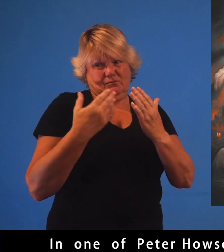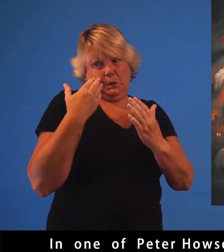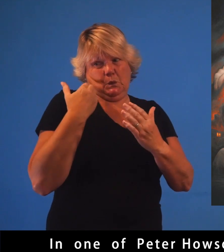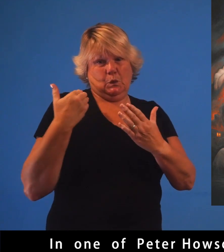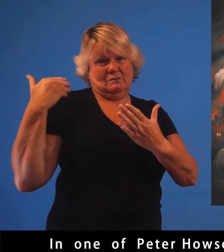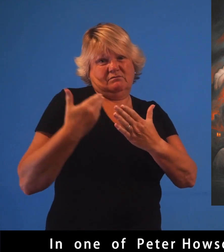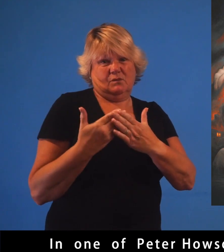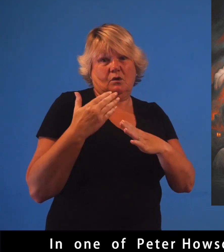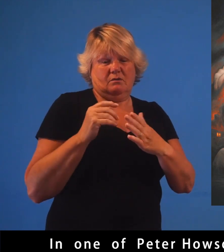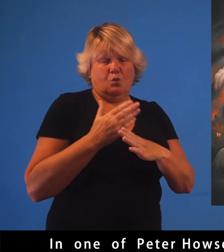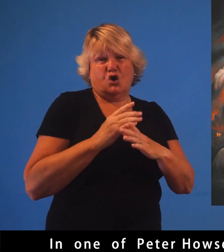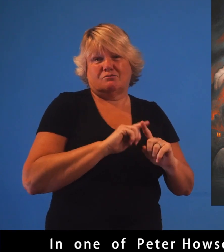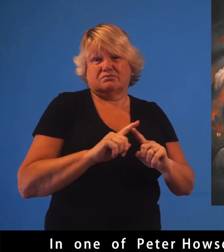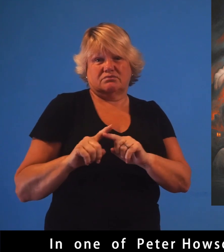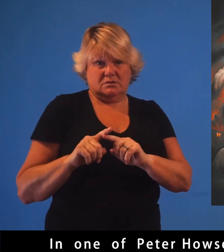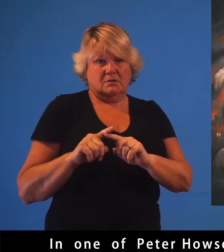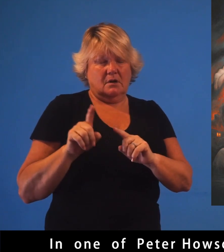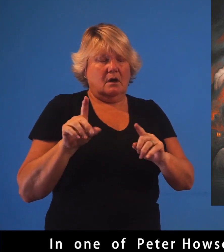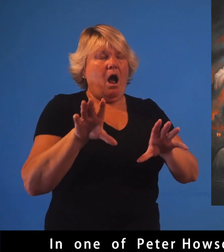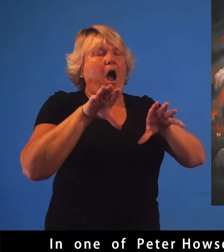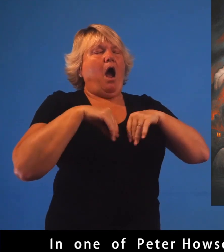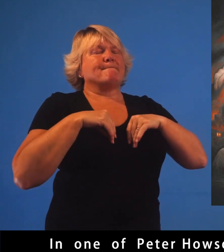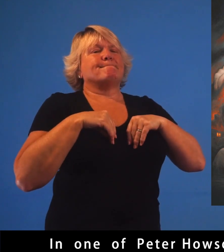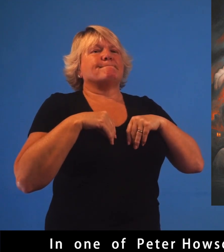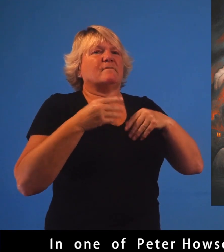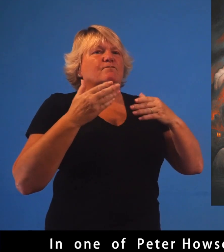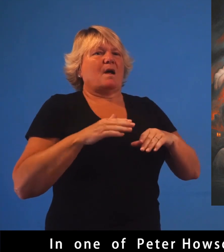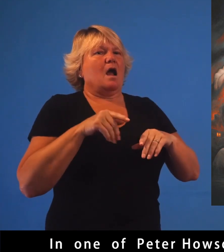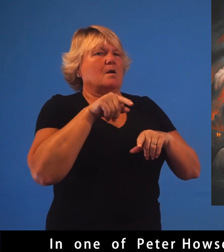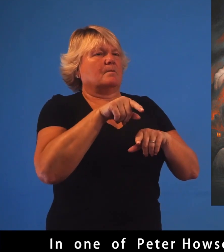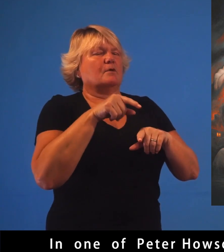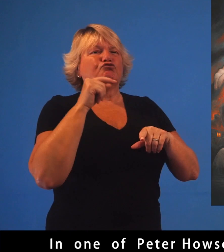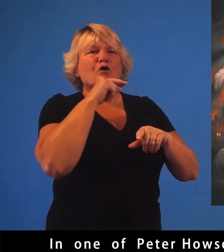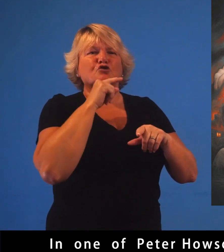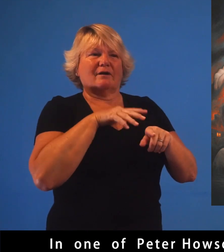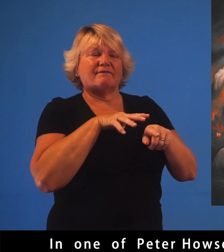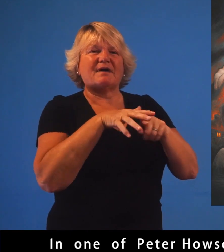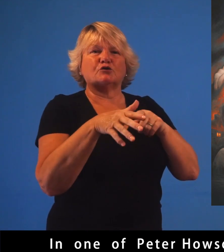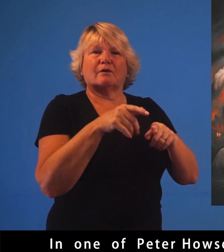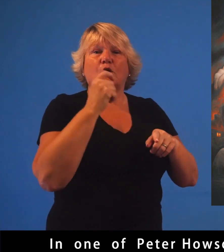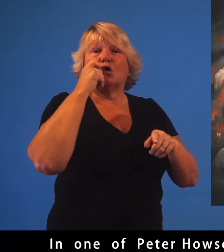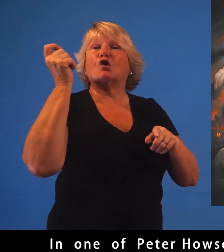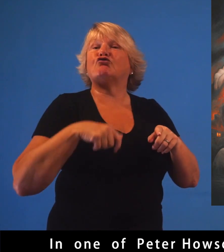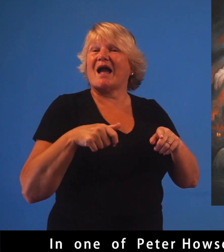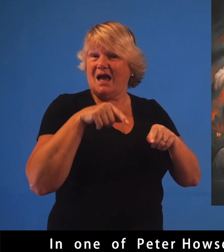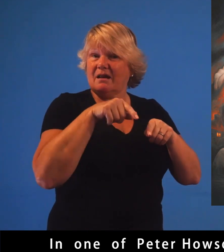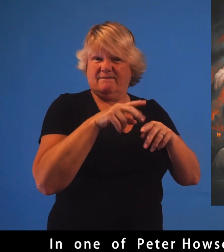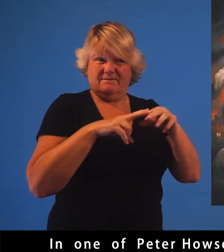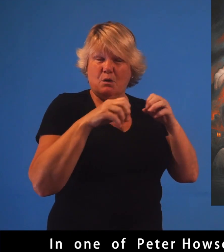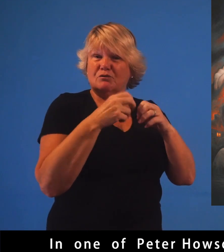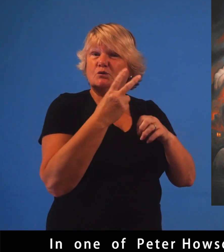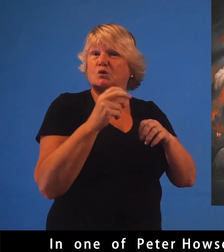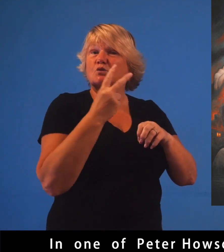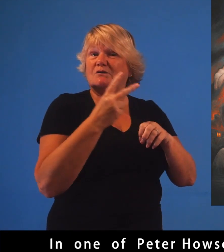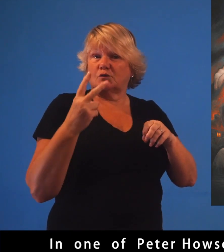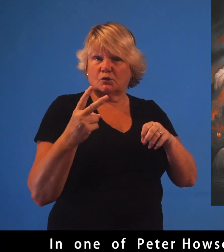In one of Peter Howson's latest works, inspired by the Russian invasion of Ukraine in February 2022,